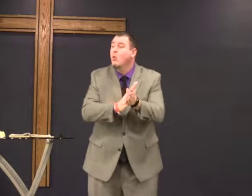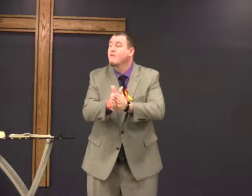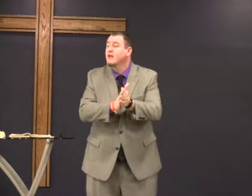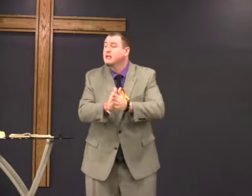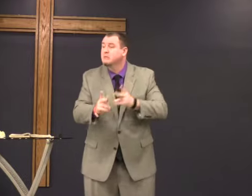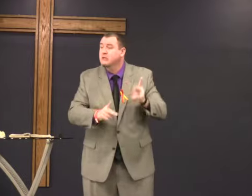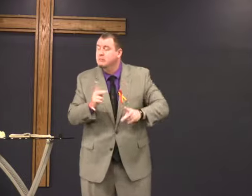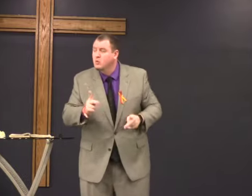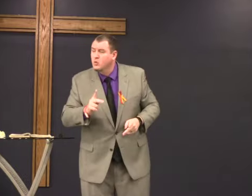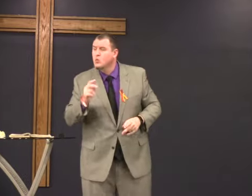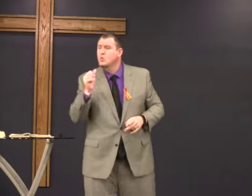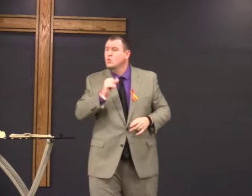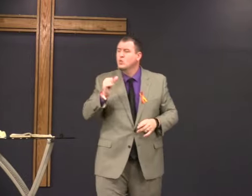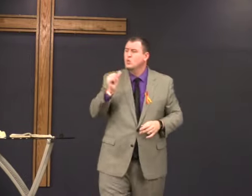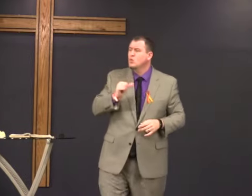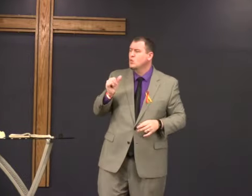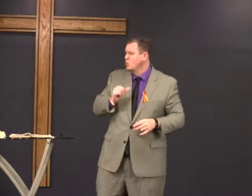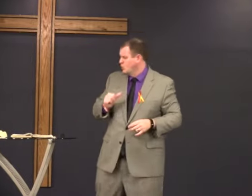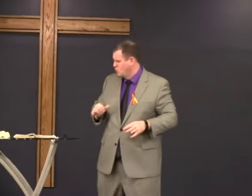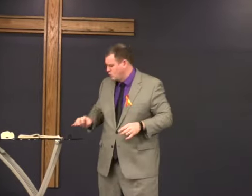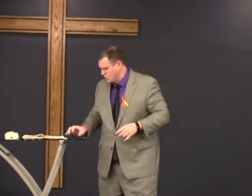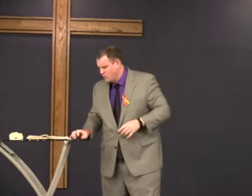Let's change this. He was motivating these people.